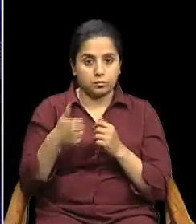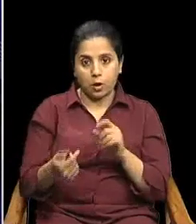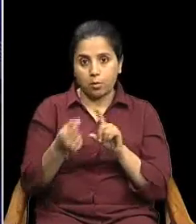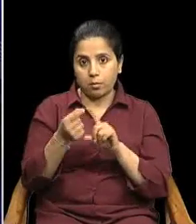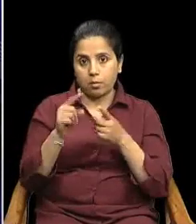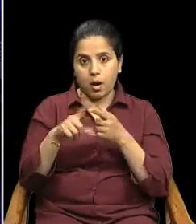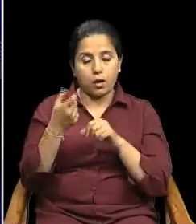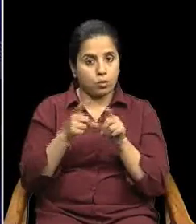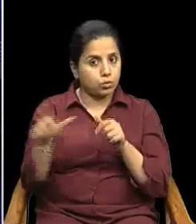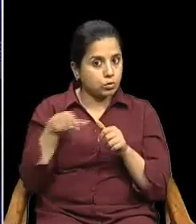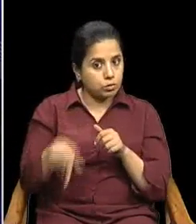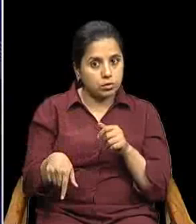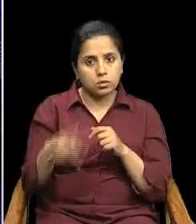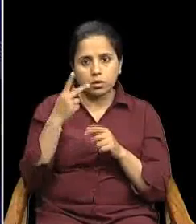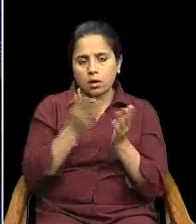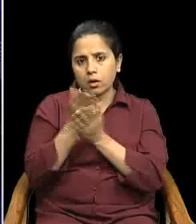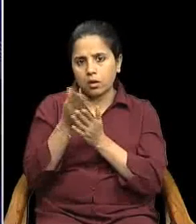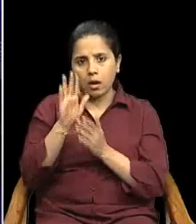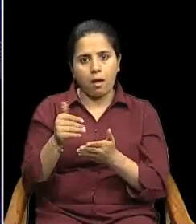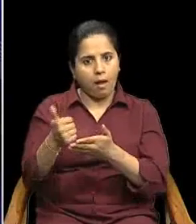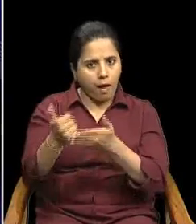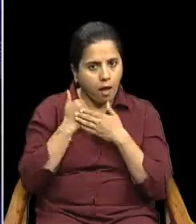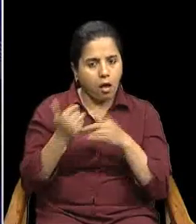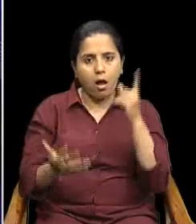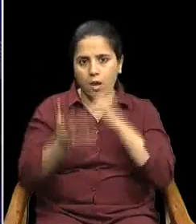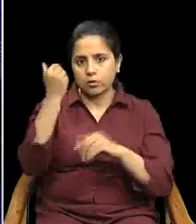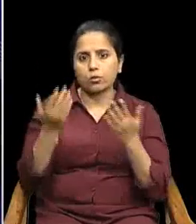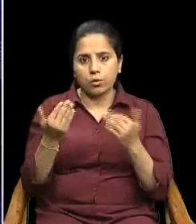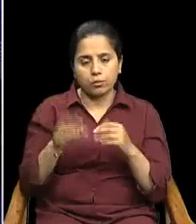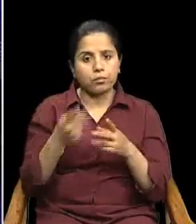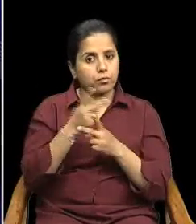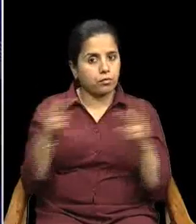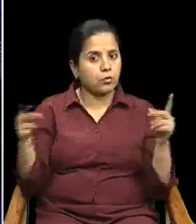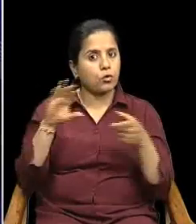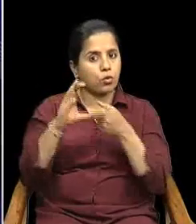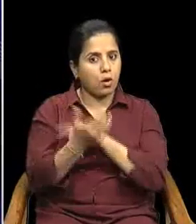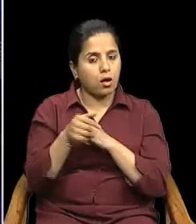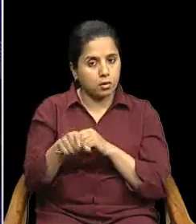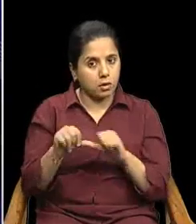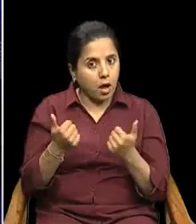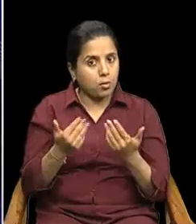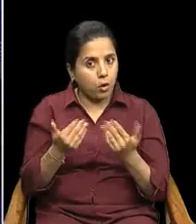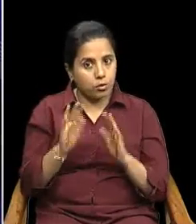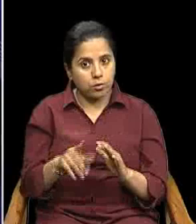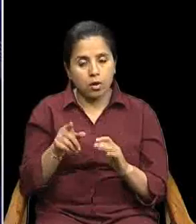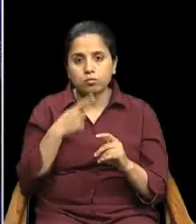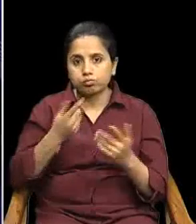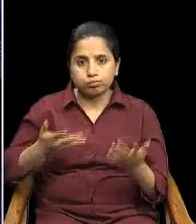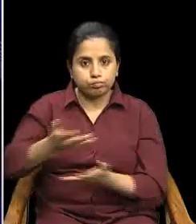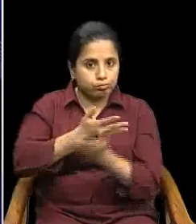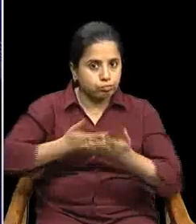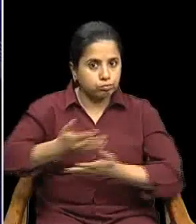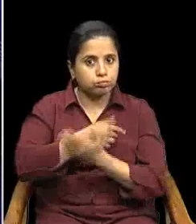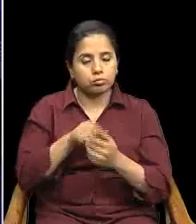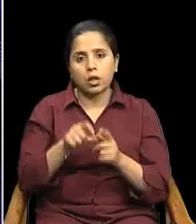pedagogical aspects which are helpful in achieving the multicultural competence is interacting with